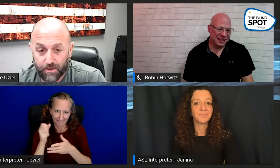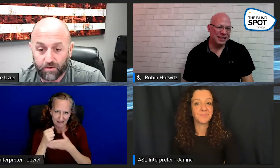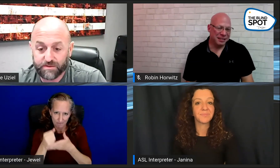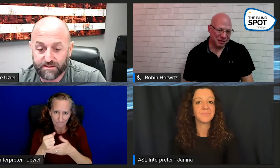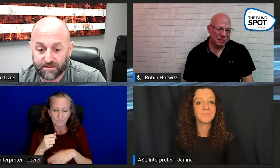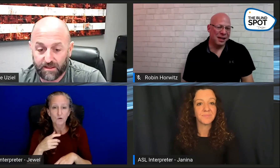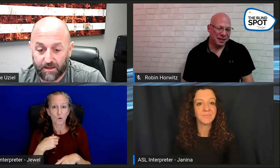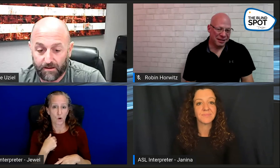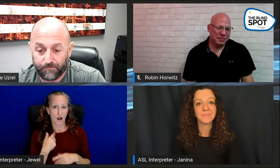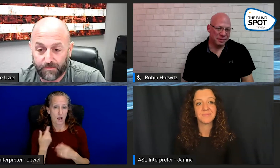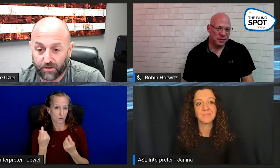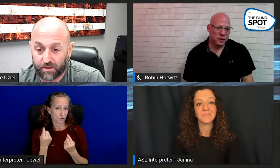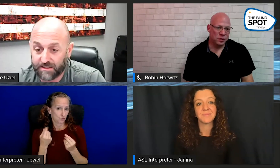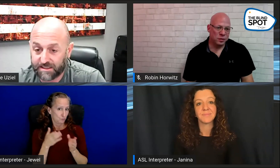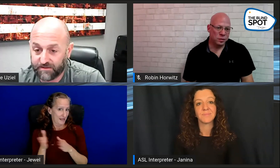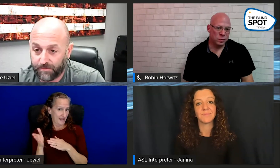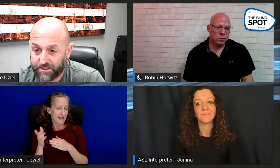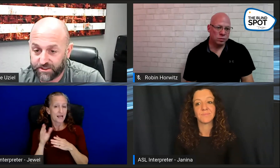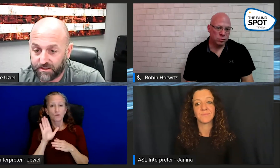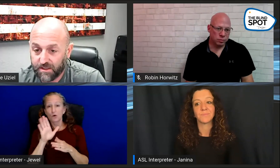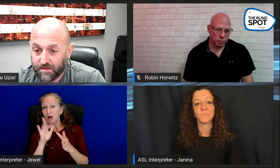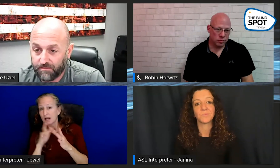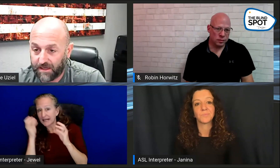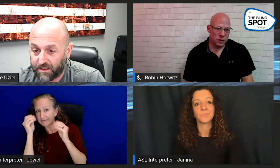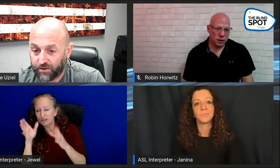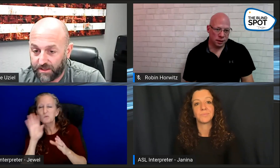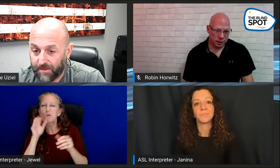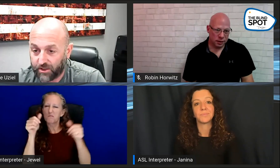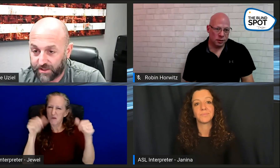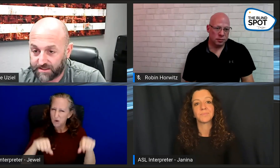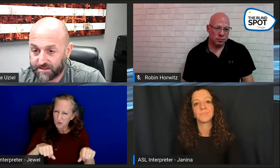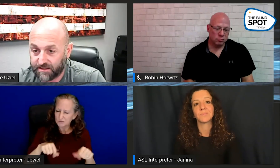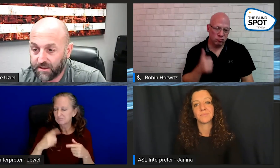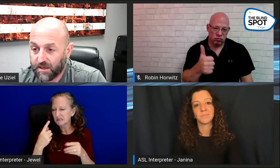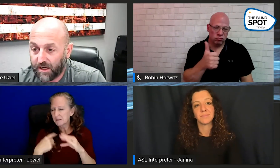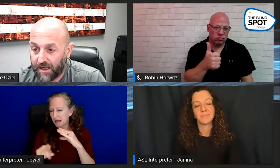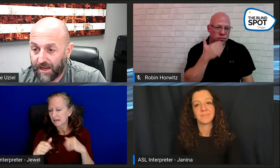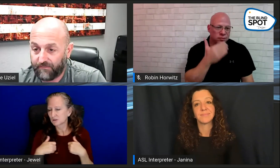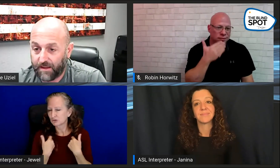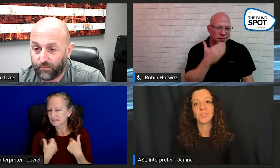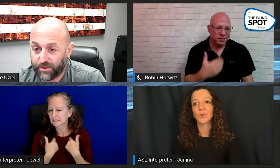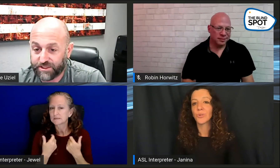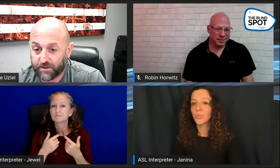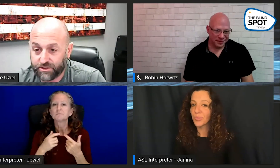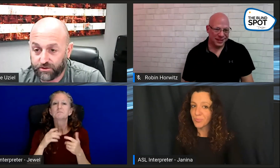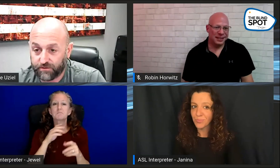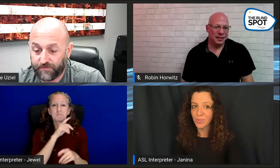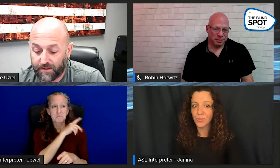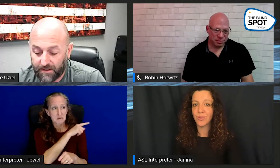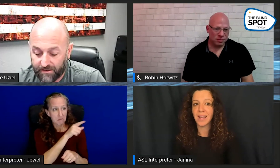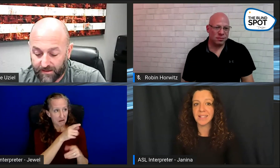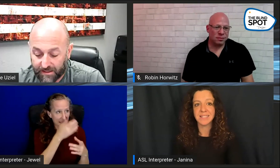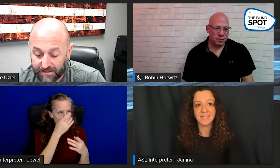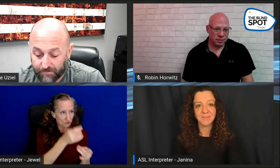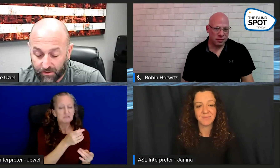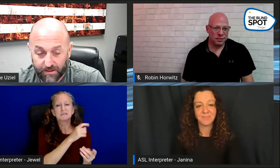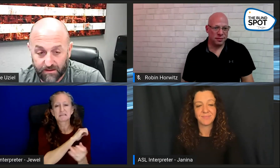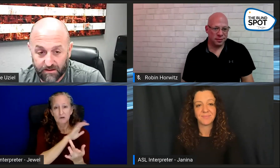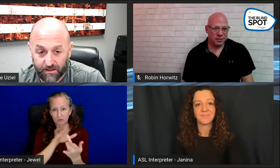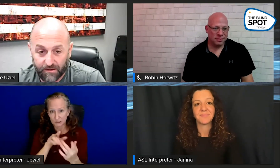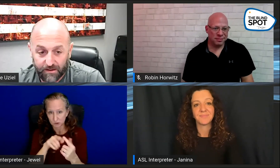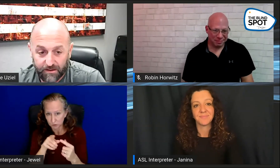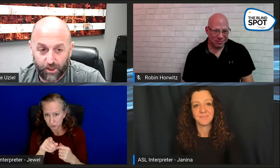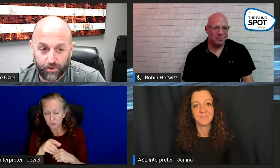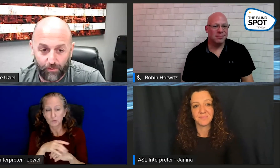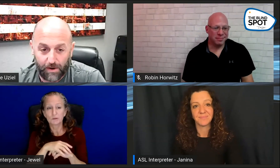I'll do is I'll post your contact information, mainly your email address, and have them reach out to you and then let them know